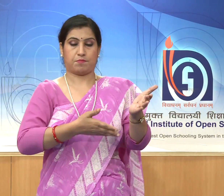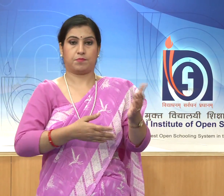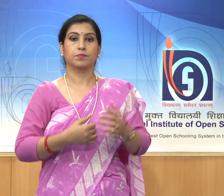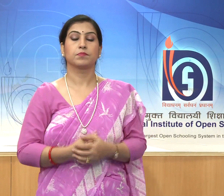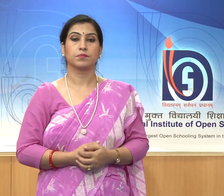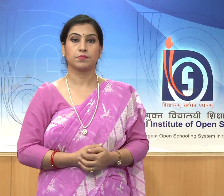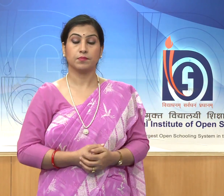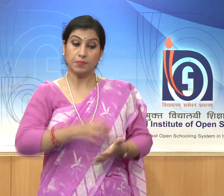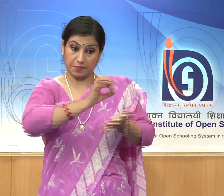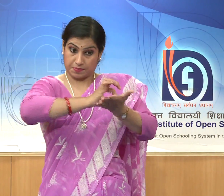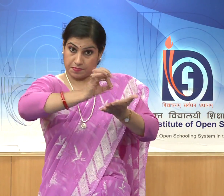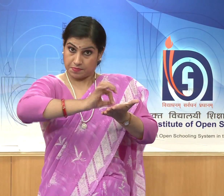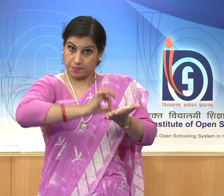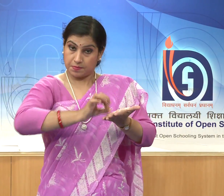The scripts are written